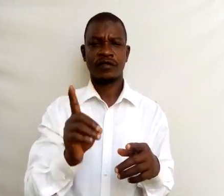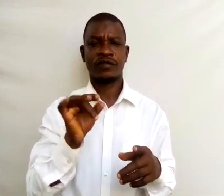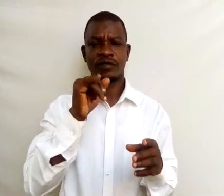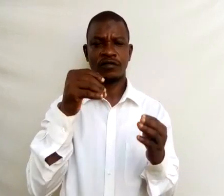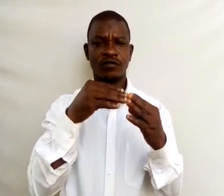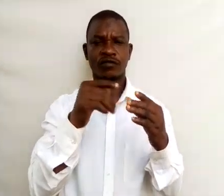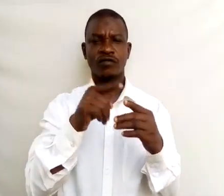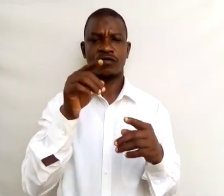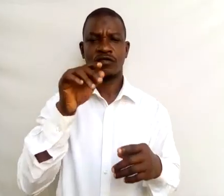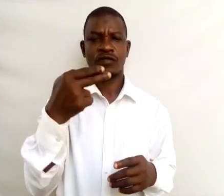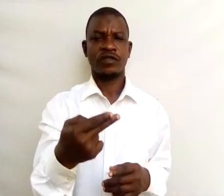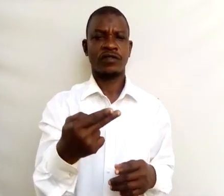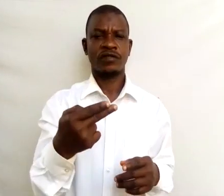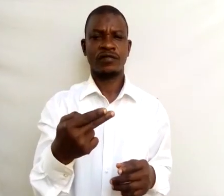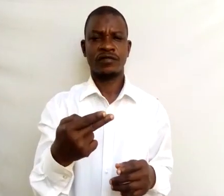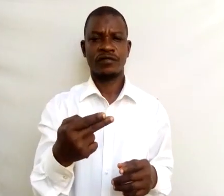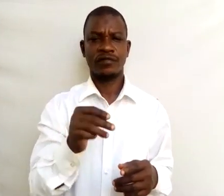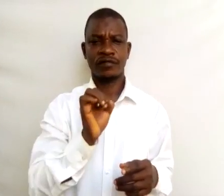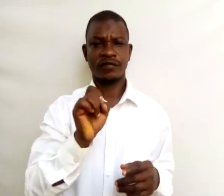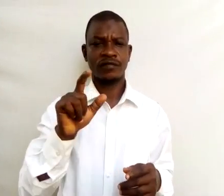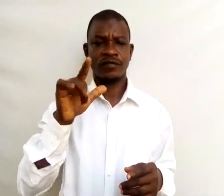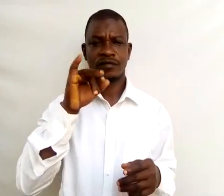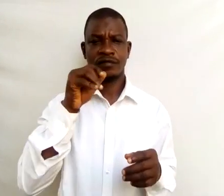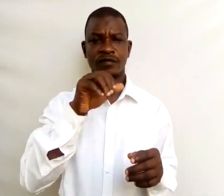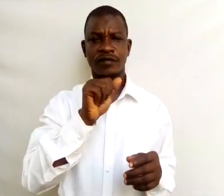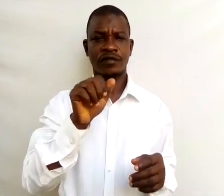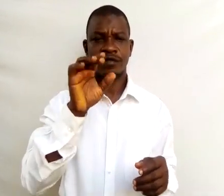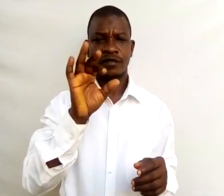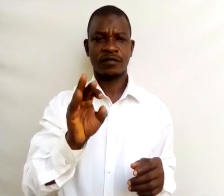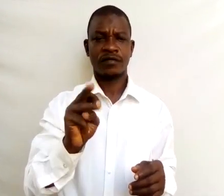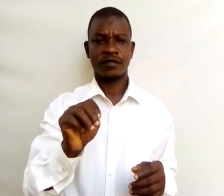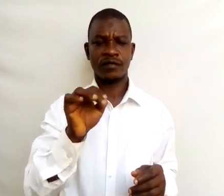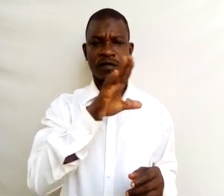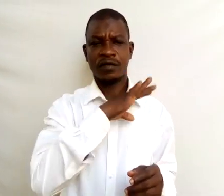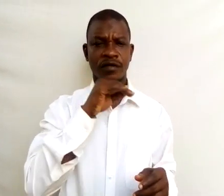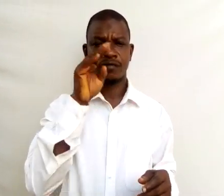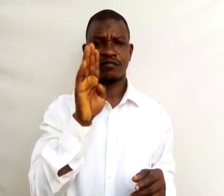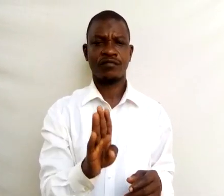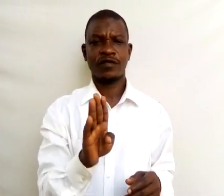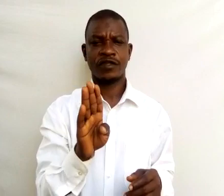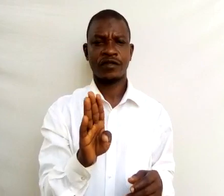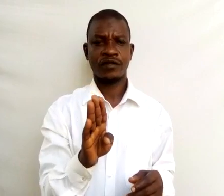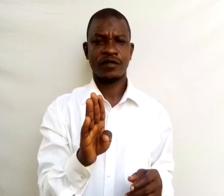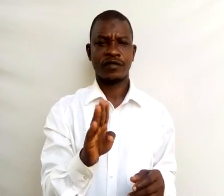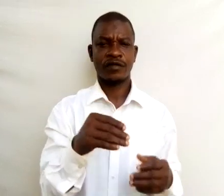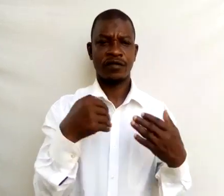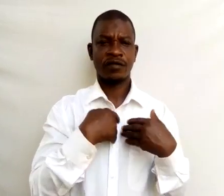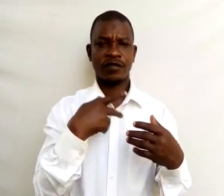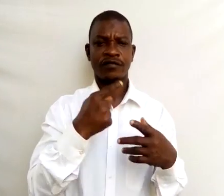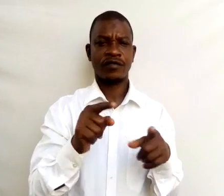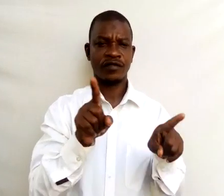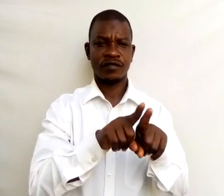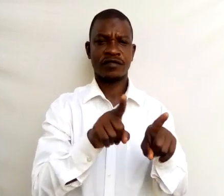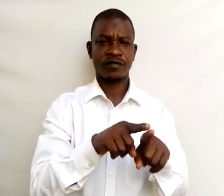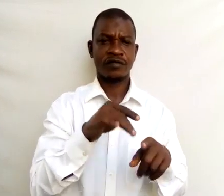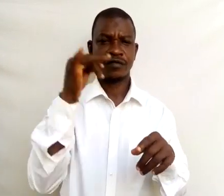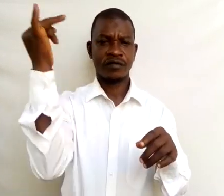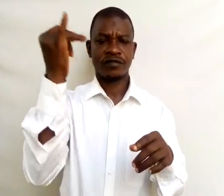H. Elements A and B have the same image